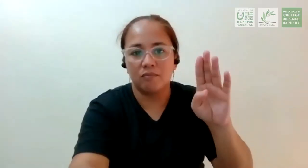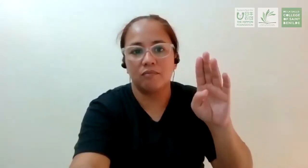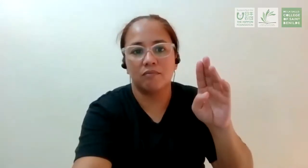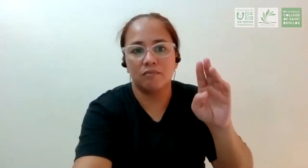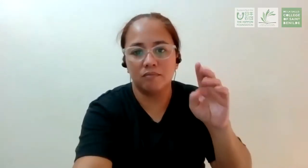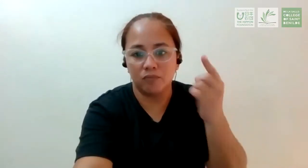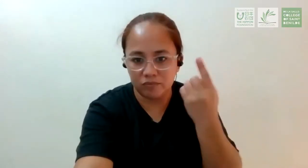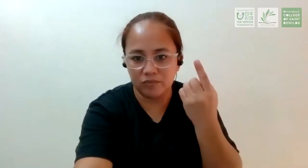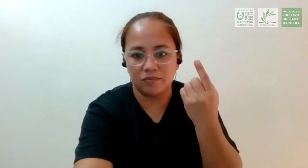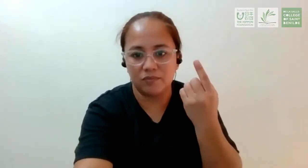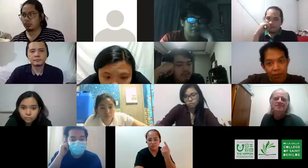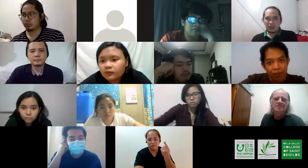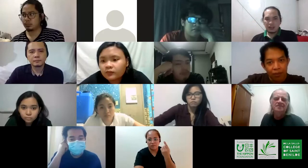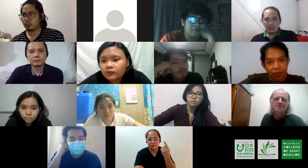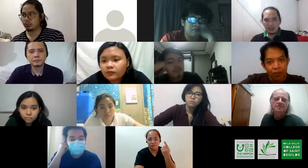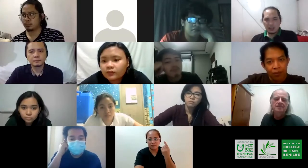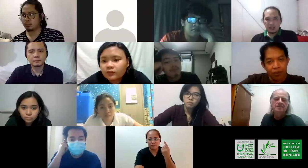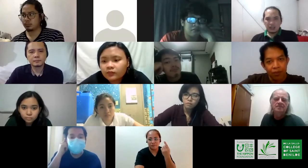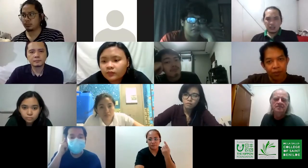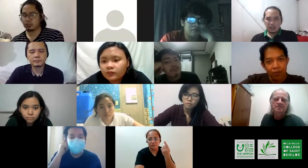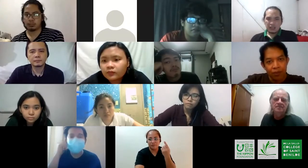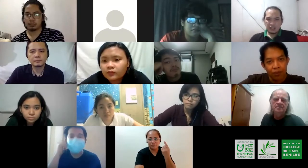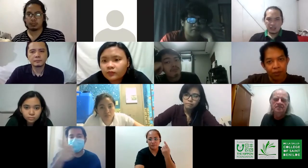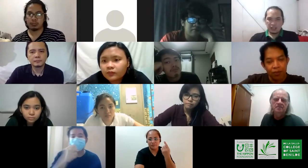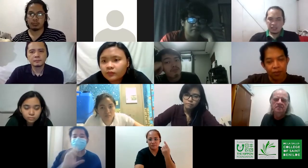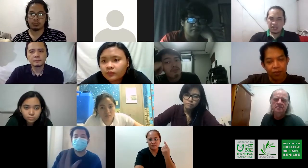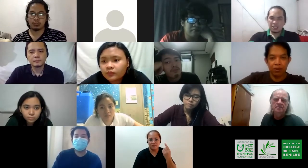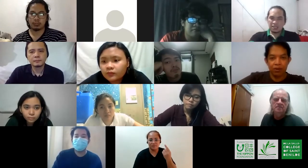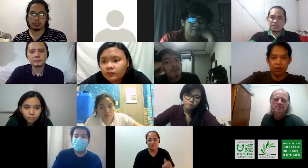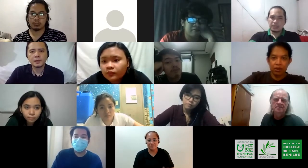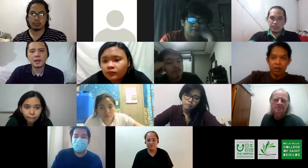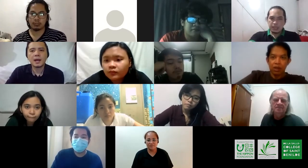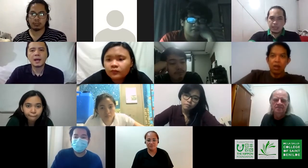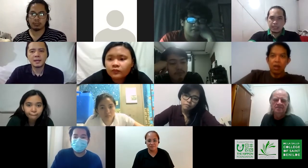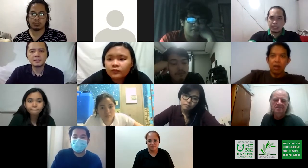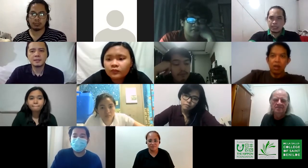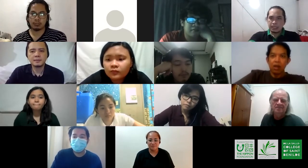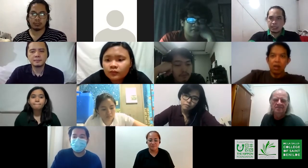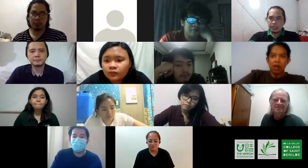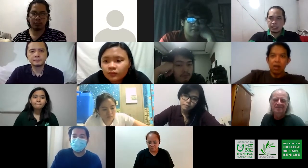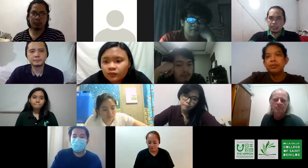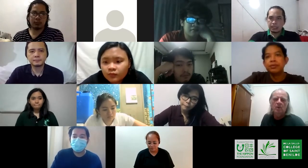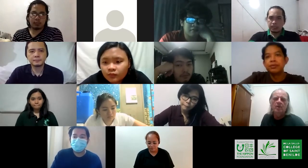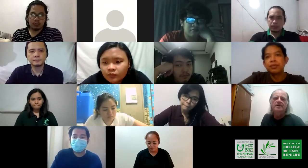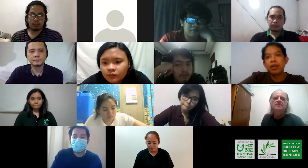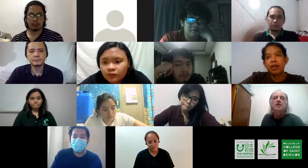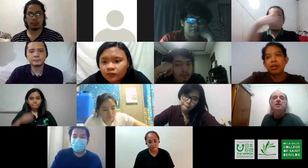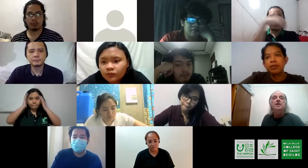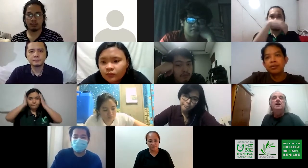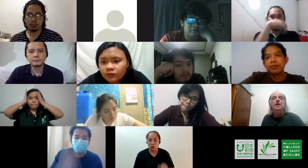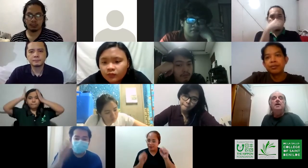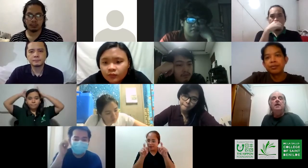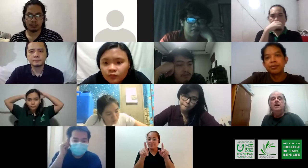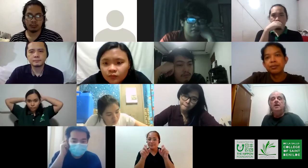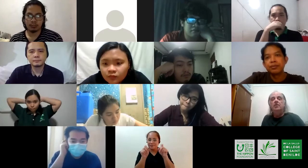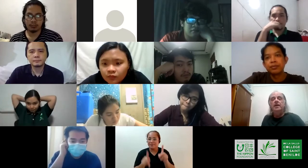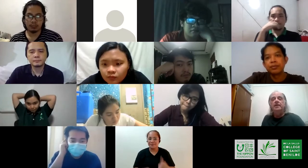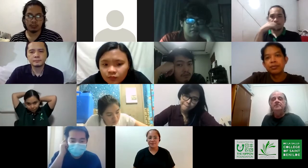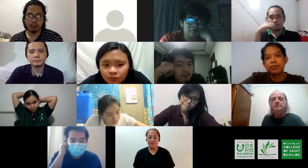I see. Okay. Okay,